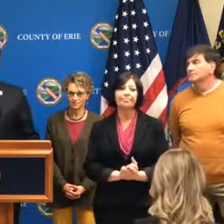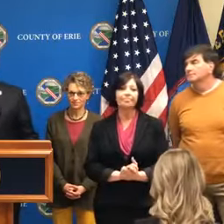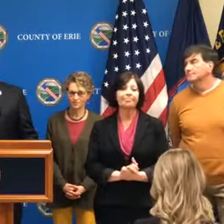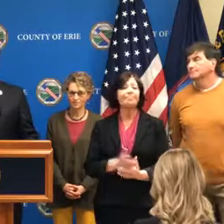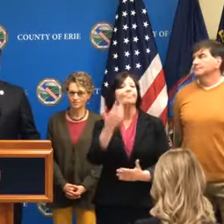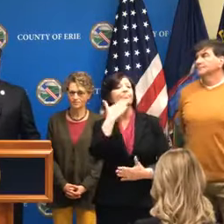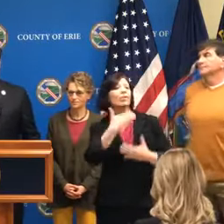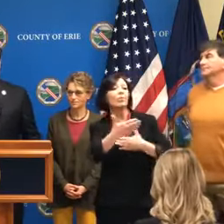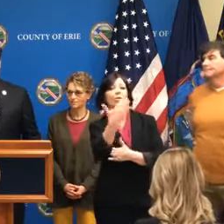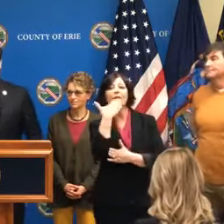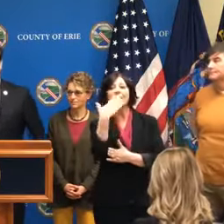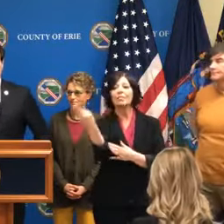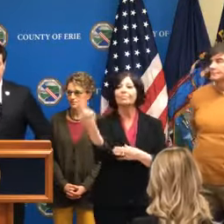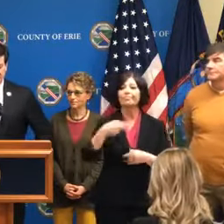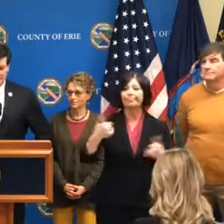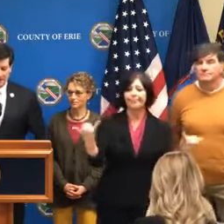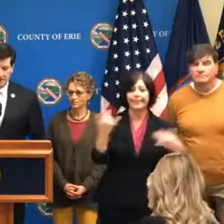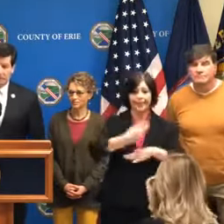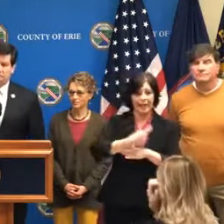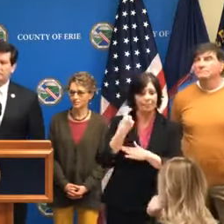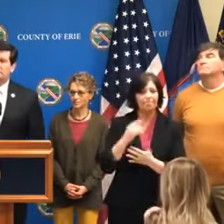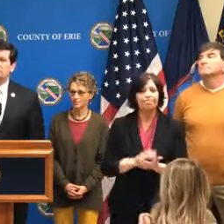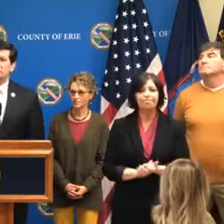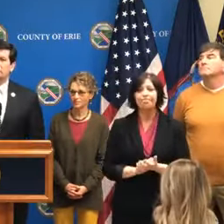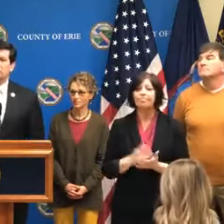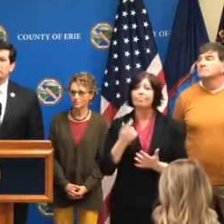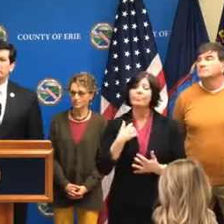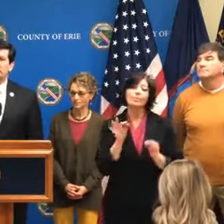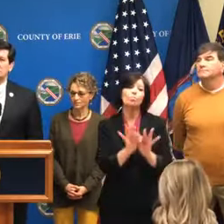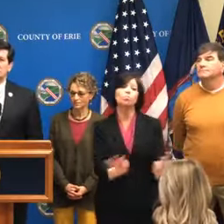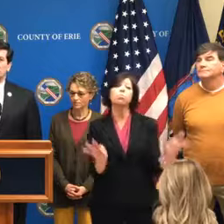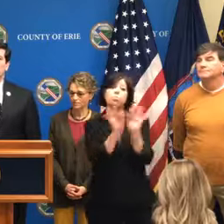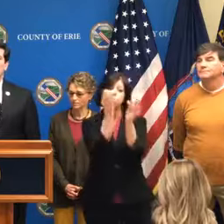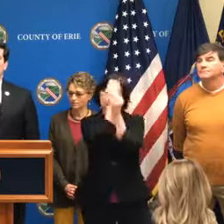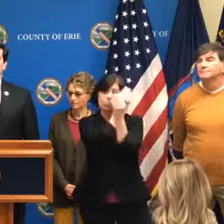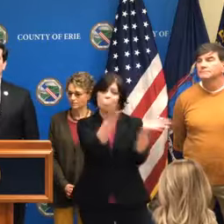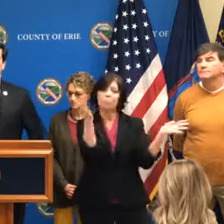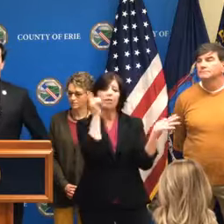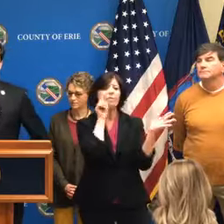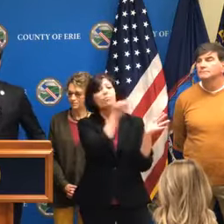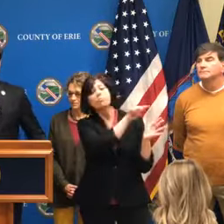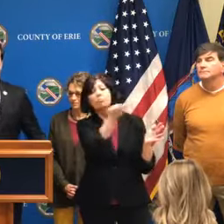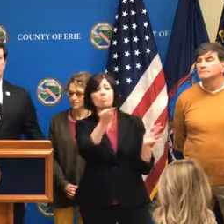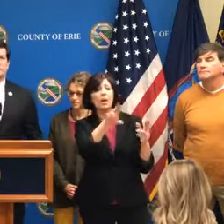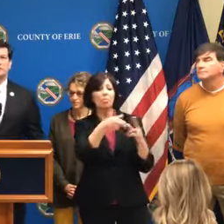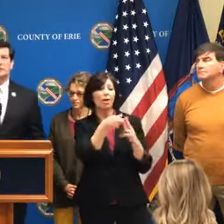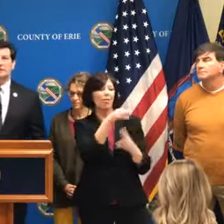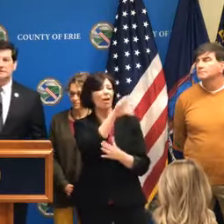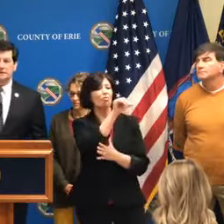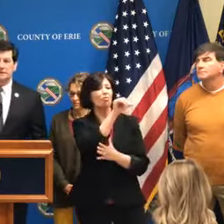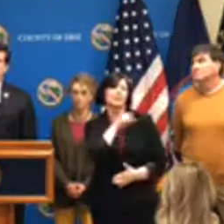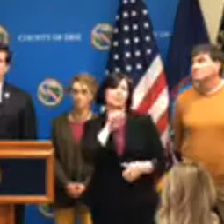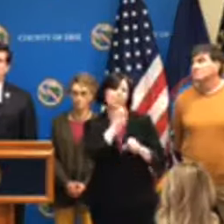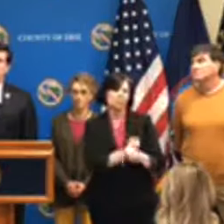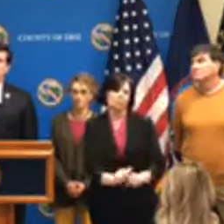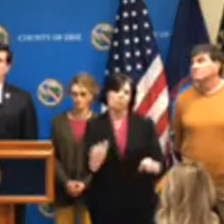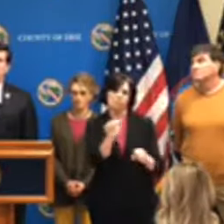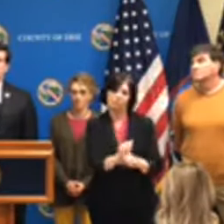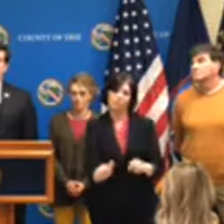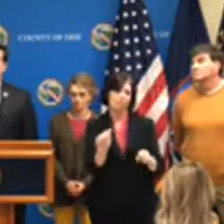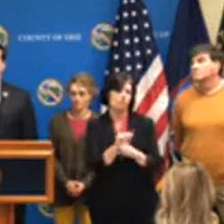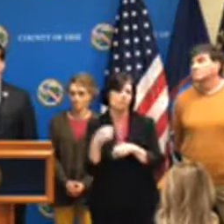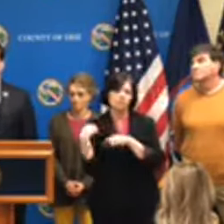Good morning, and thank you for joining us here today as we have some very important information to share with the public regarding coronavirus COVID-19 hours over the last